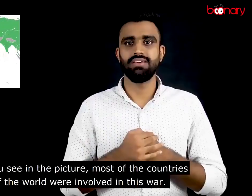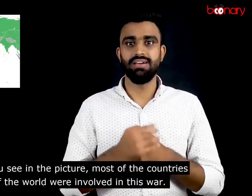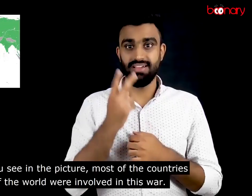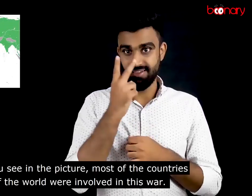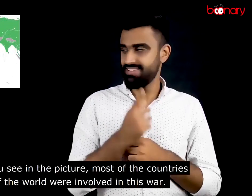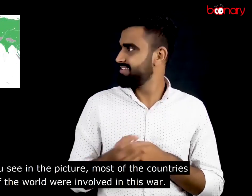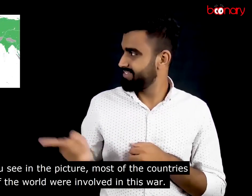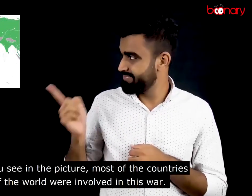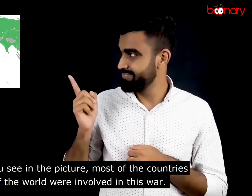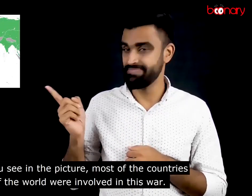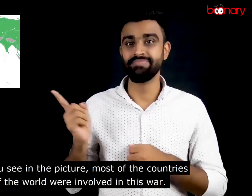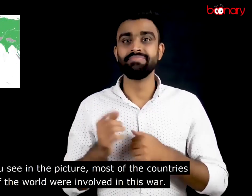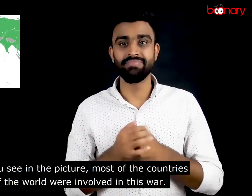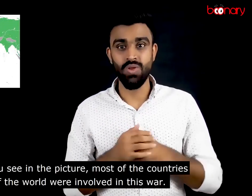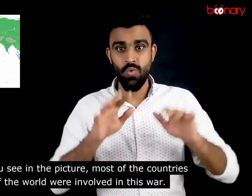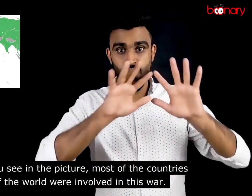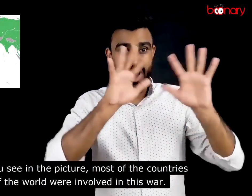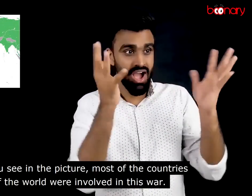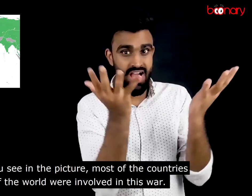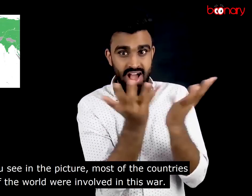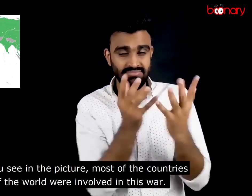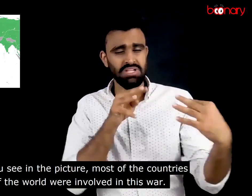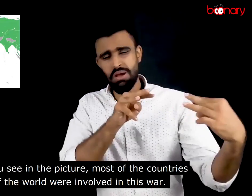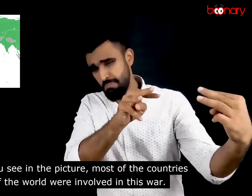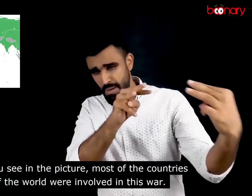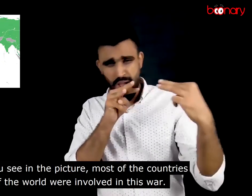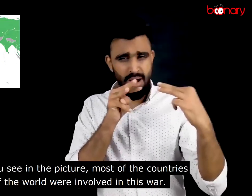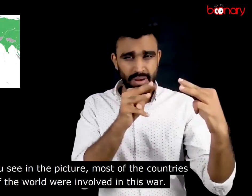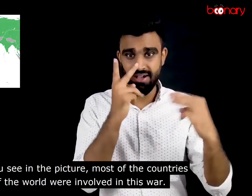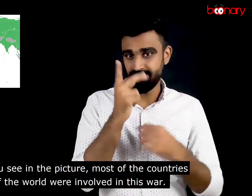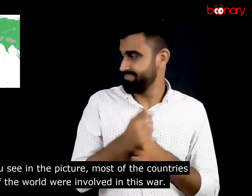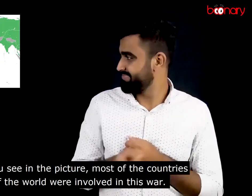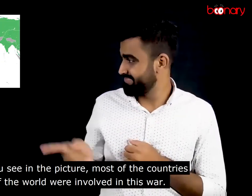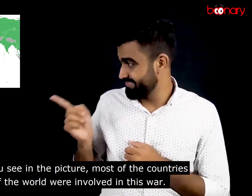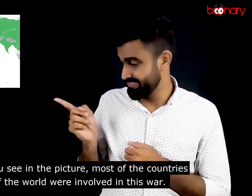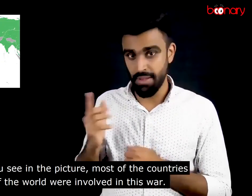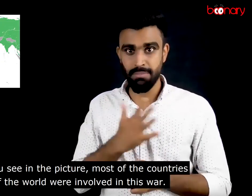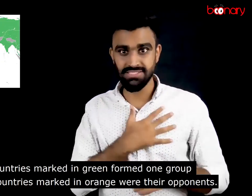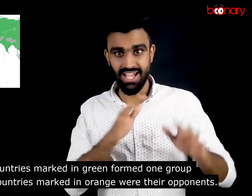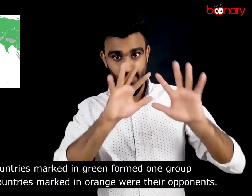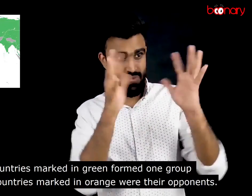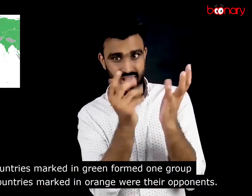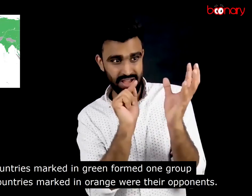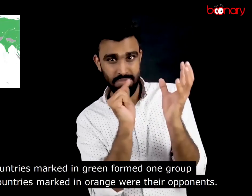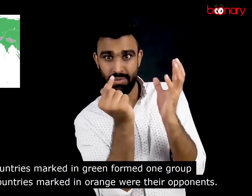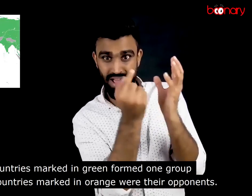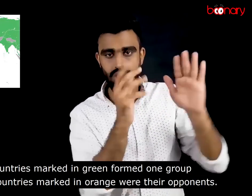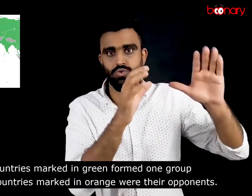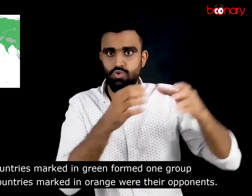As you see in the picture, most of the countries of the world were involved in this war. The countries marked in green formed